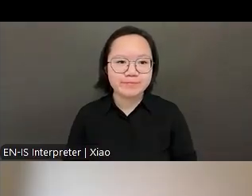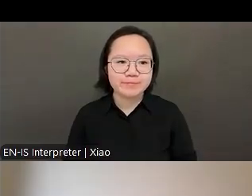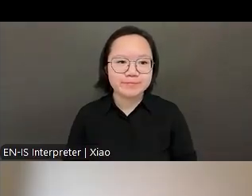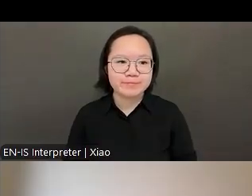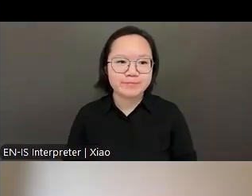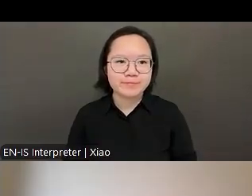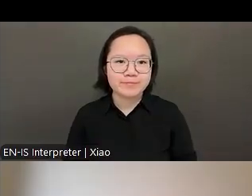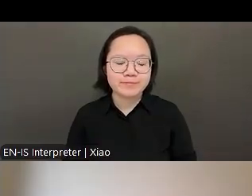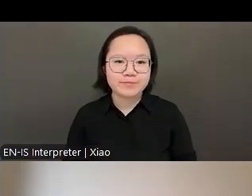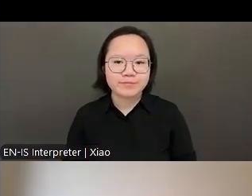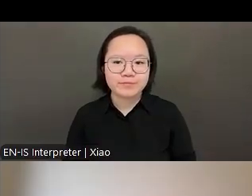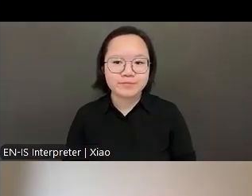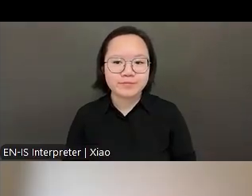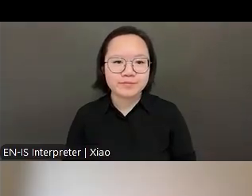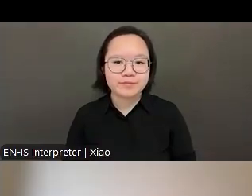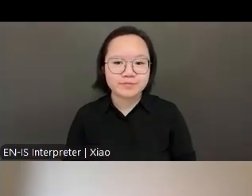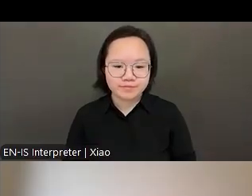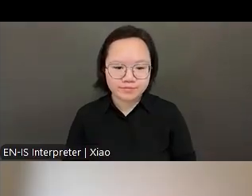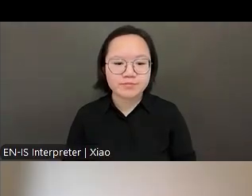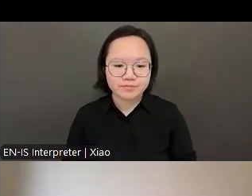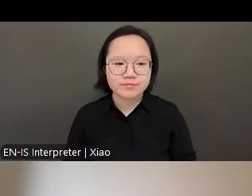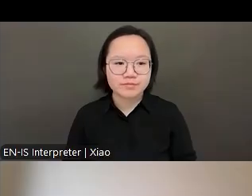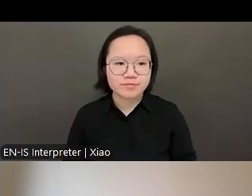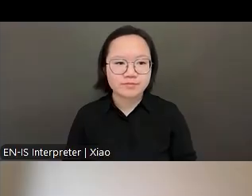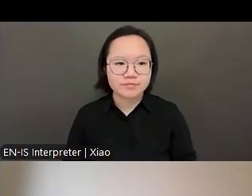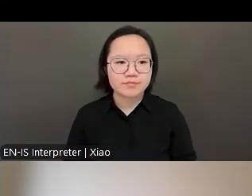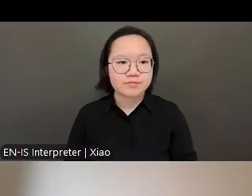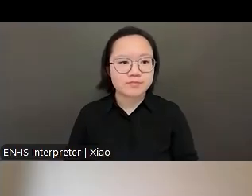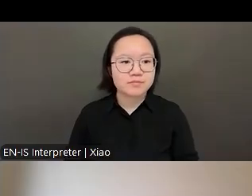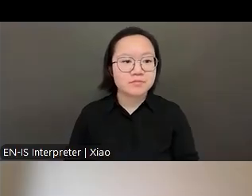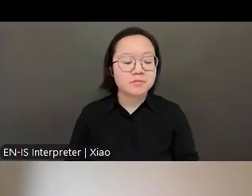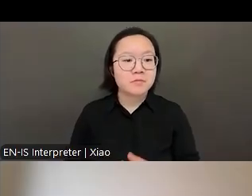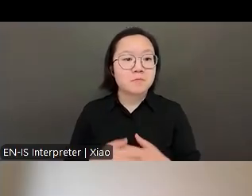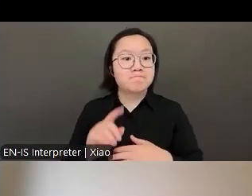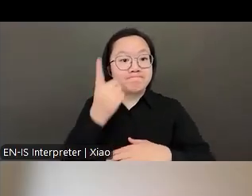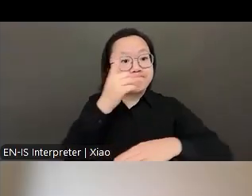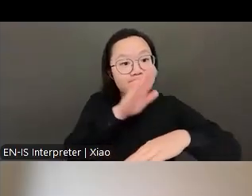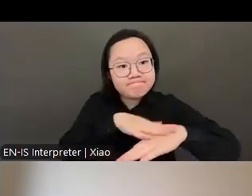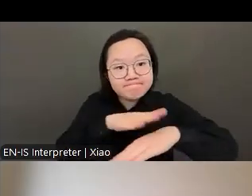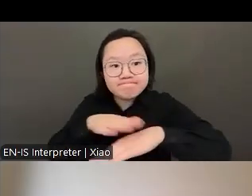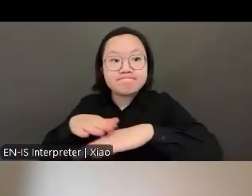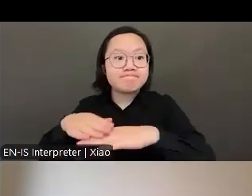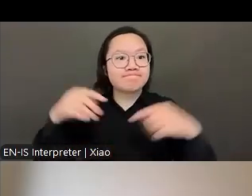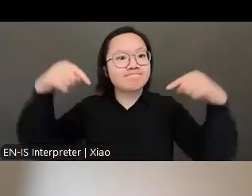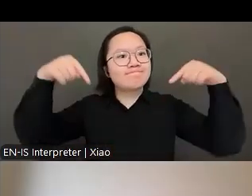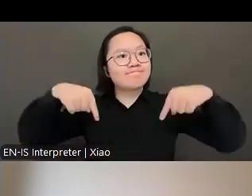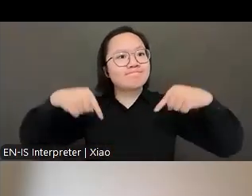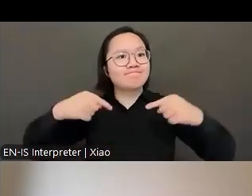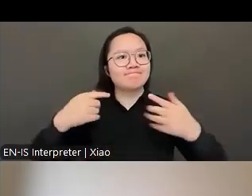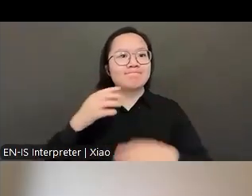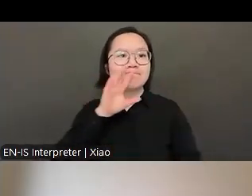So about sign and language interpretation, our today's webinar is in